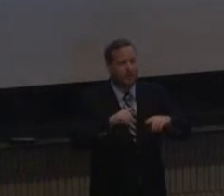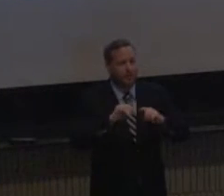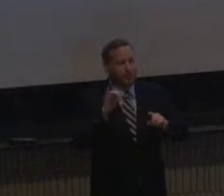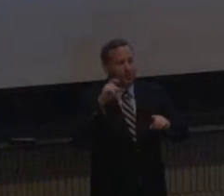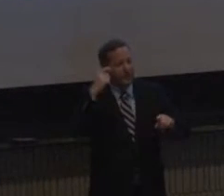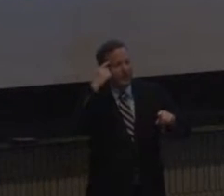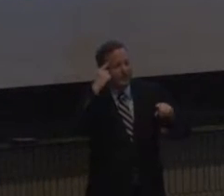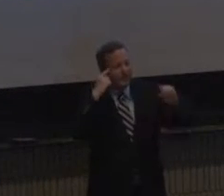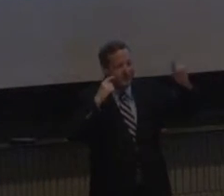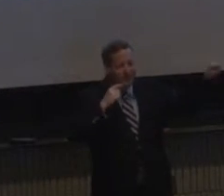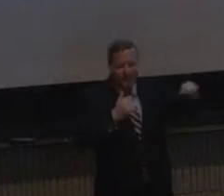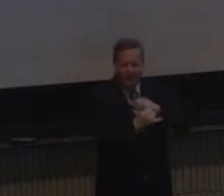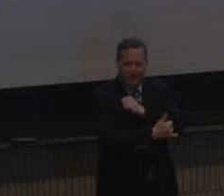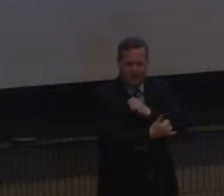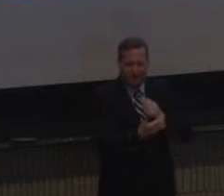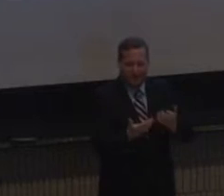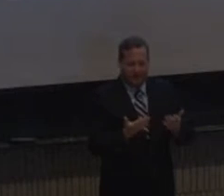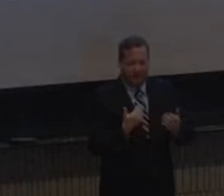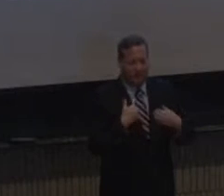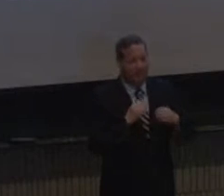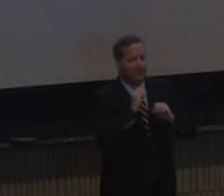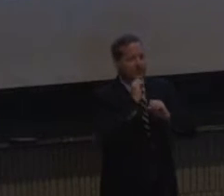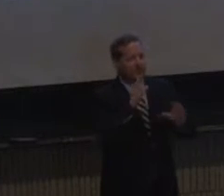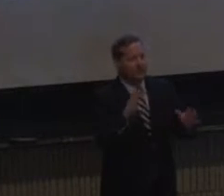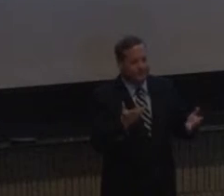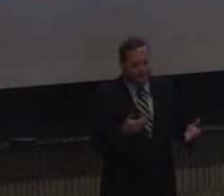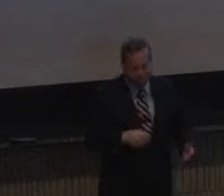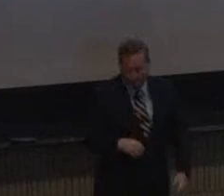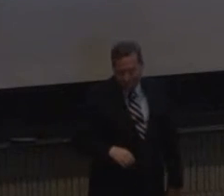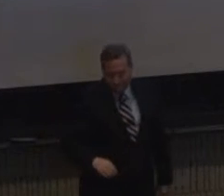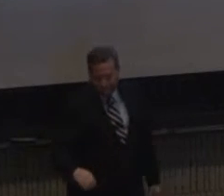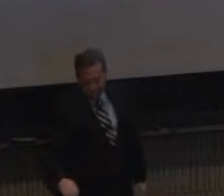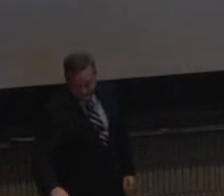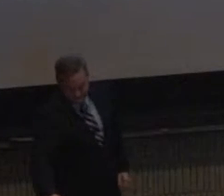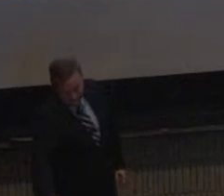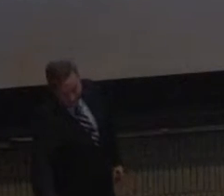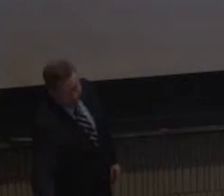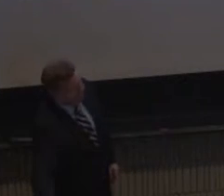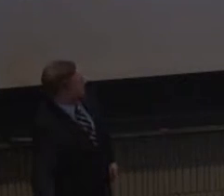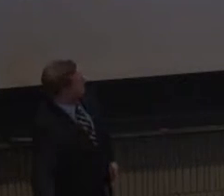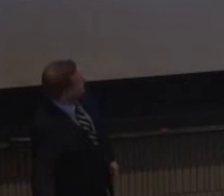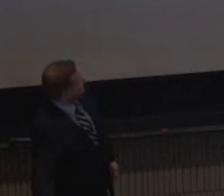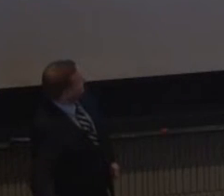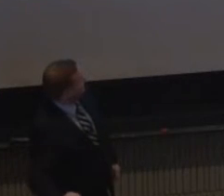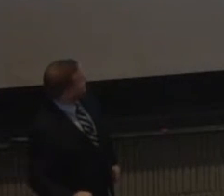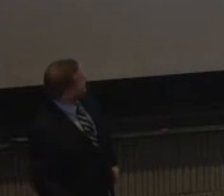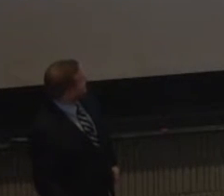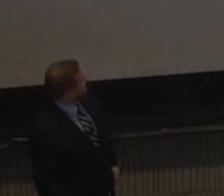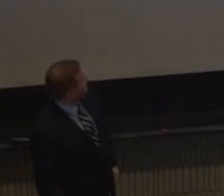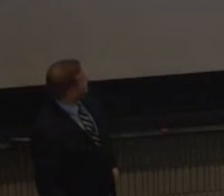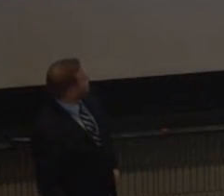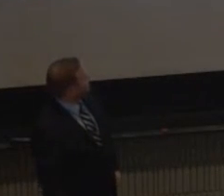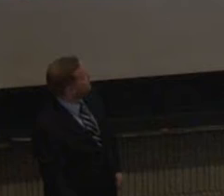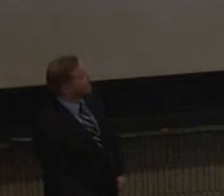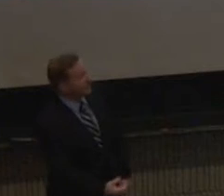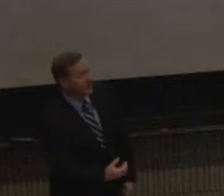And you start small with your local community, but obviously you need to spread out when it comes to these kinds of